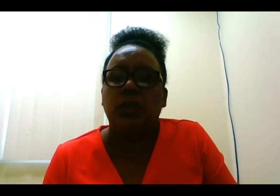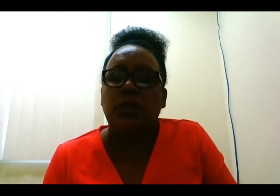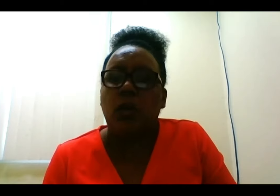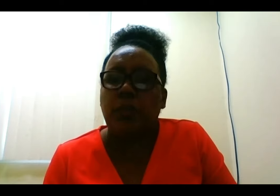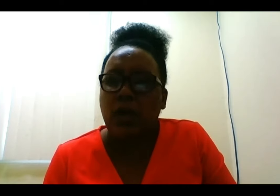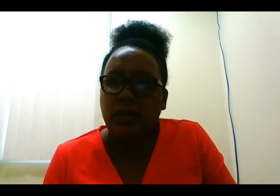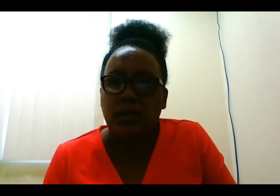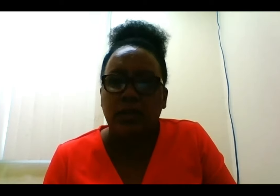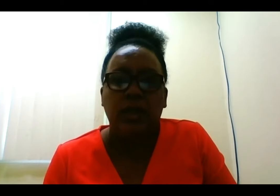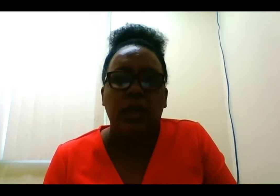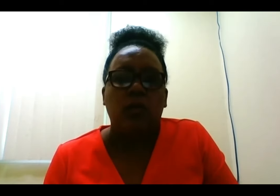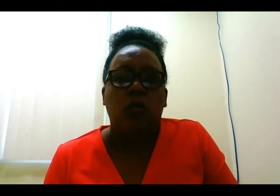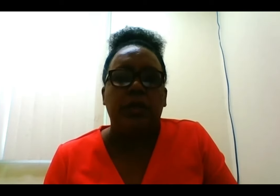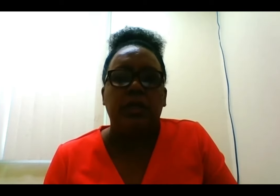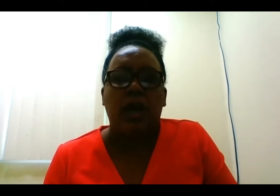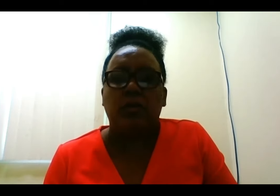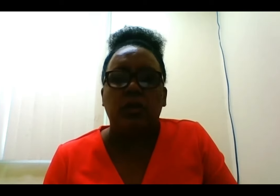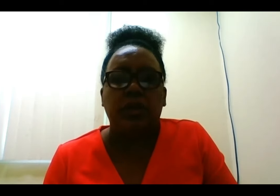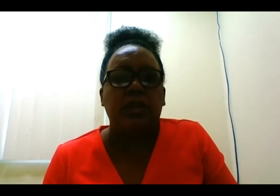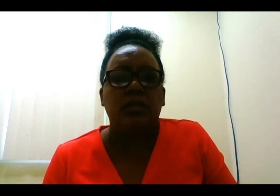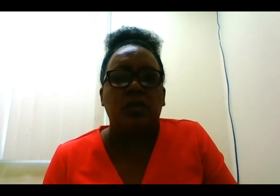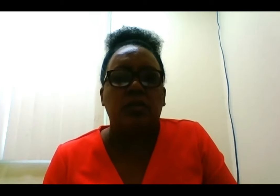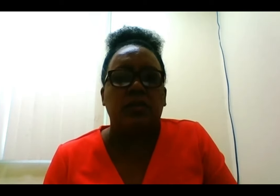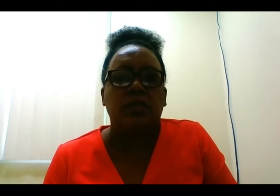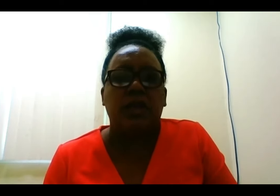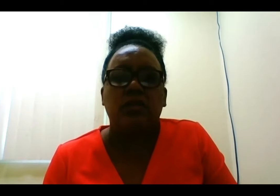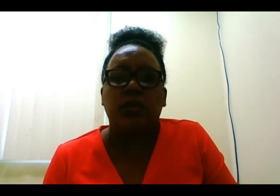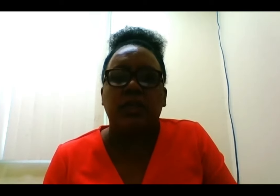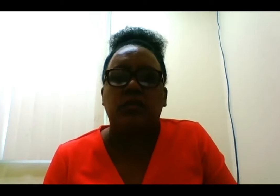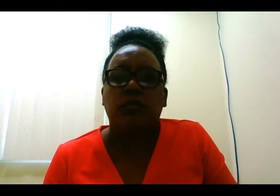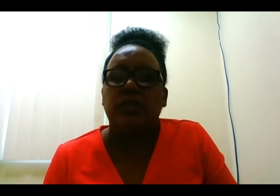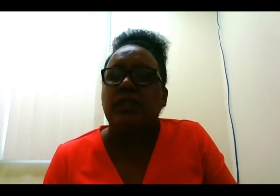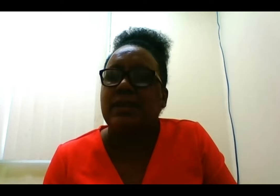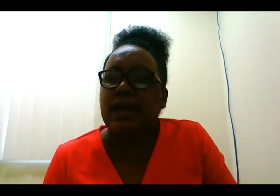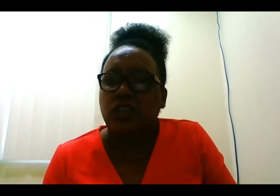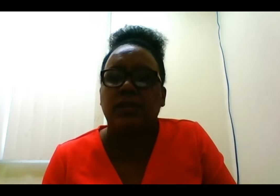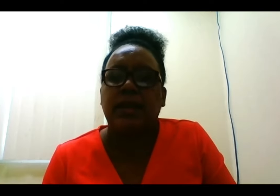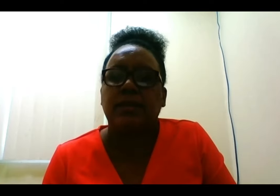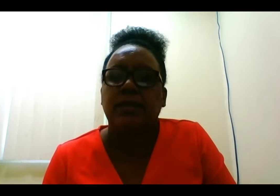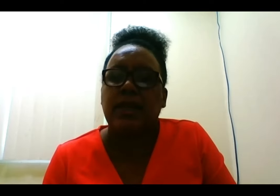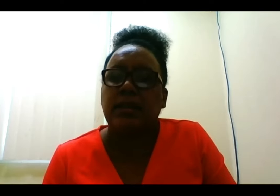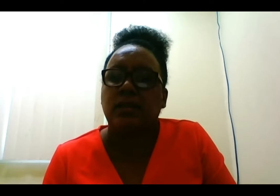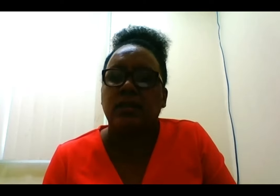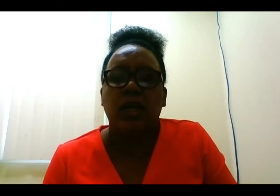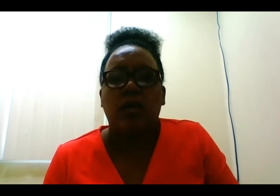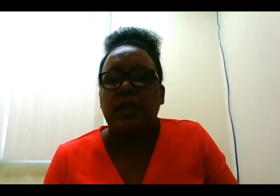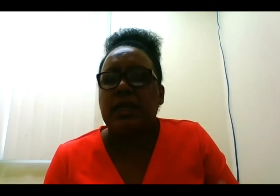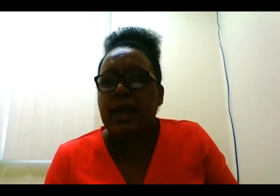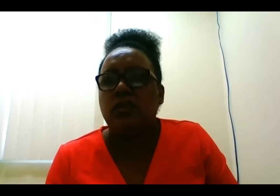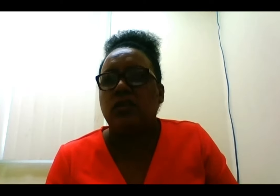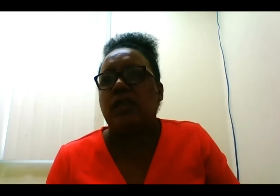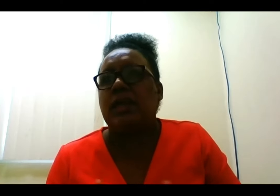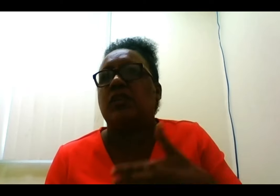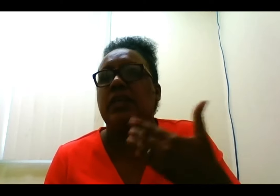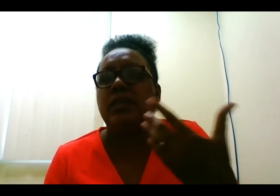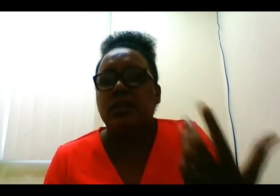within our policy. We are looking in terms of ensuring that relevant national standards are aligned to